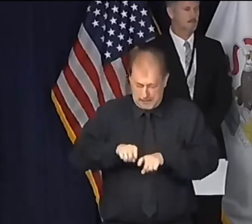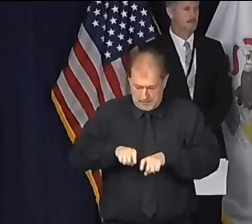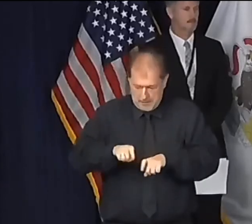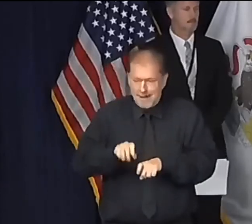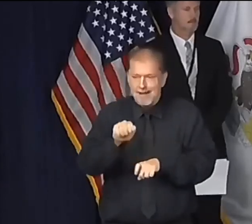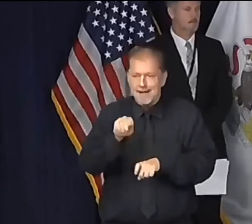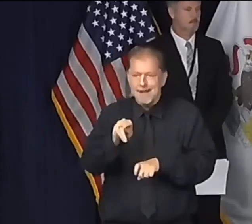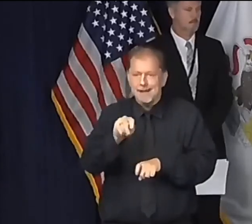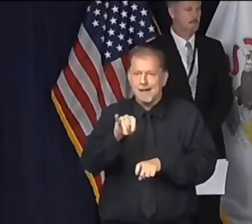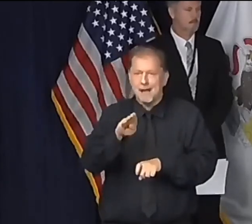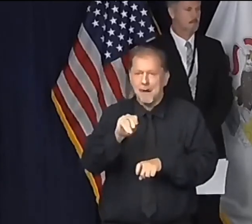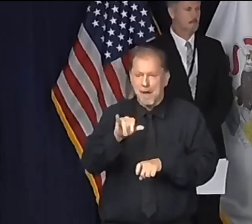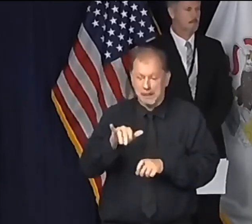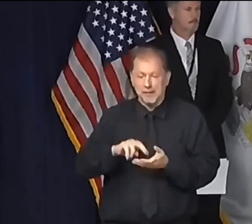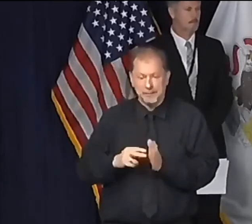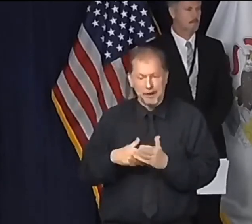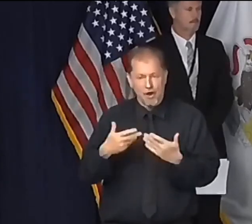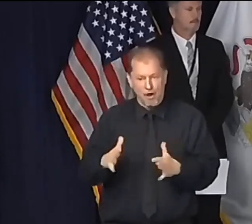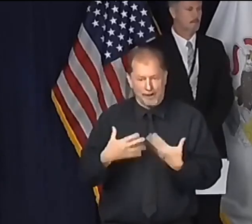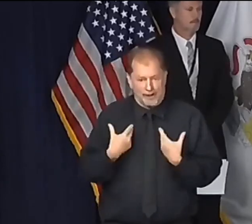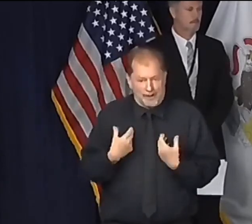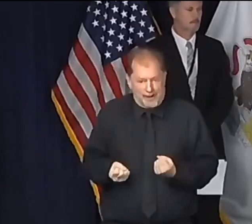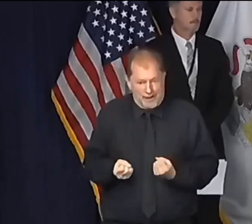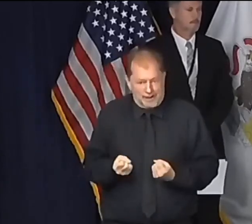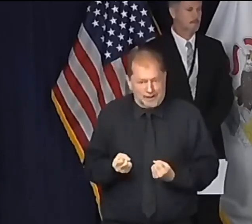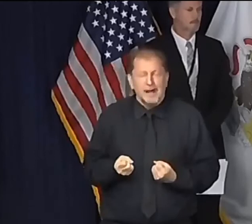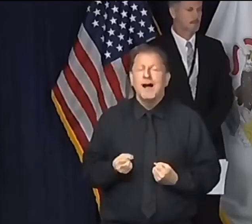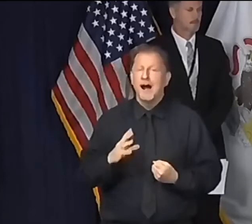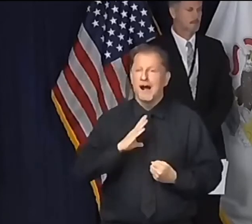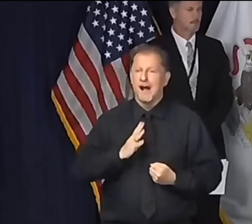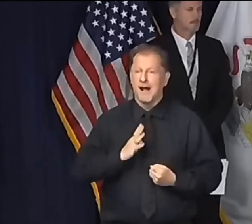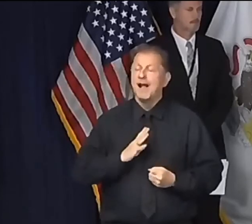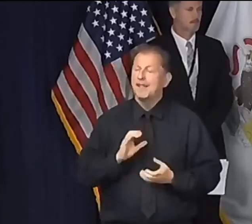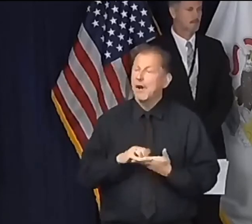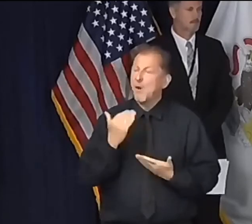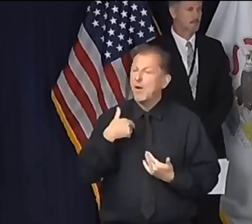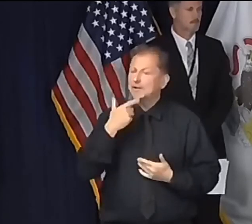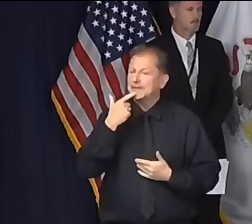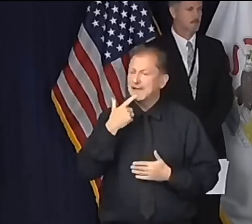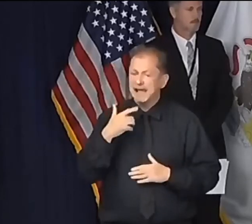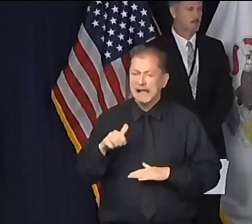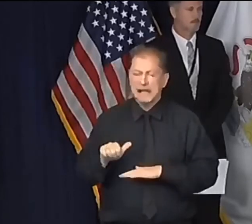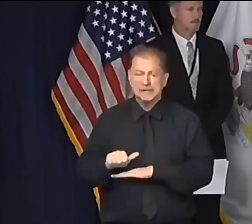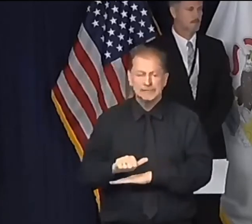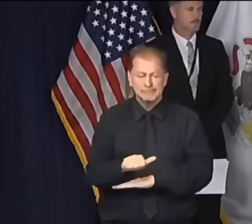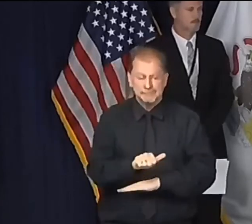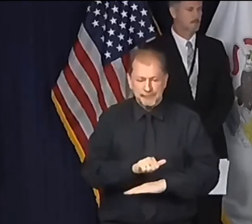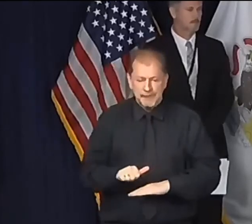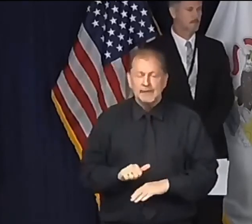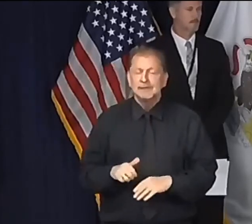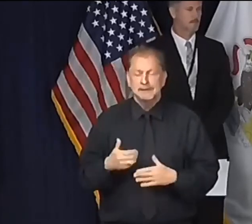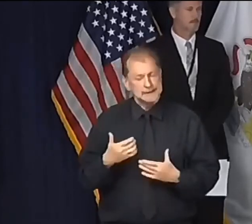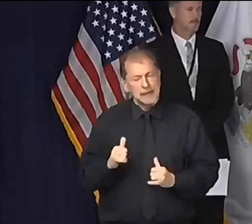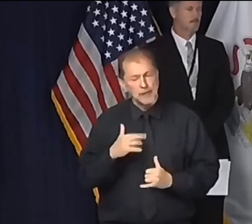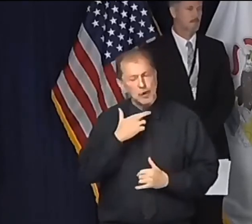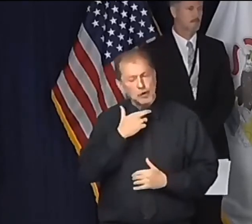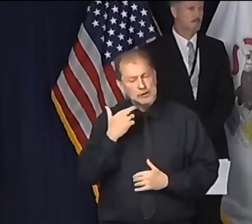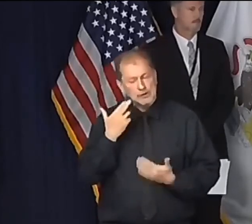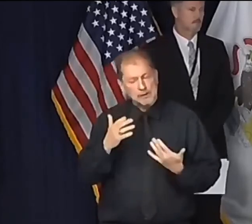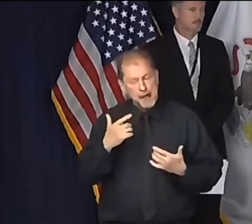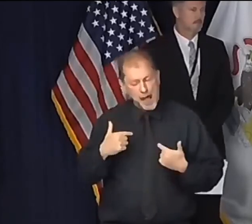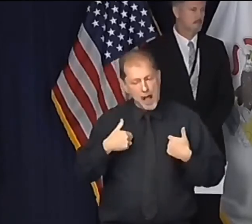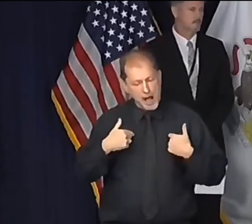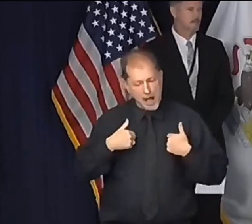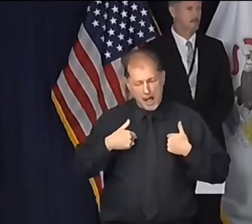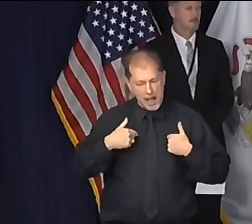we've always said that, you know, clean, frequently touched surfaces. So there absolutely is still the risk of someone, even if they were personally